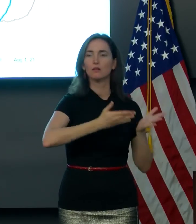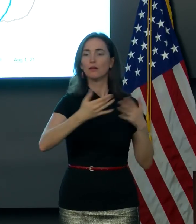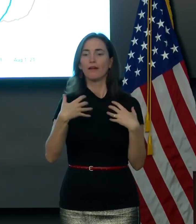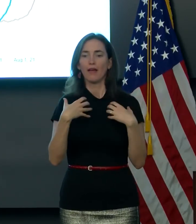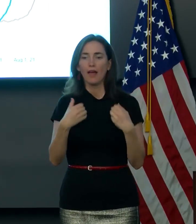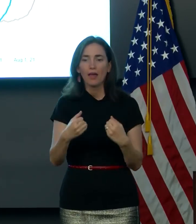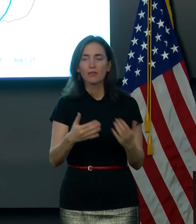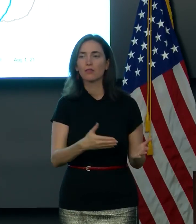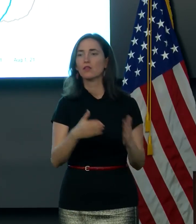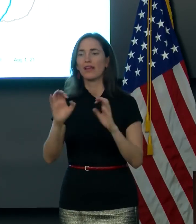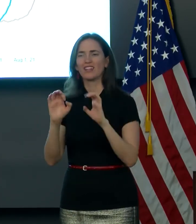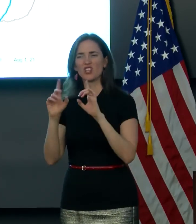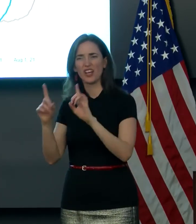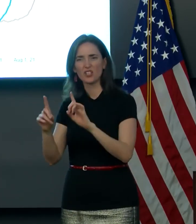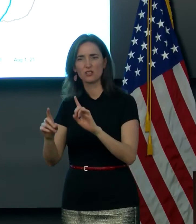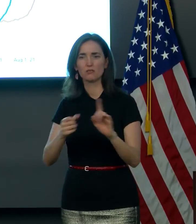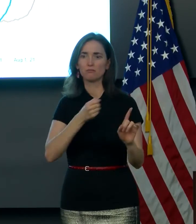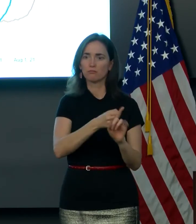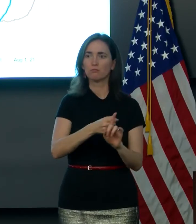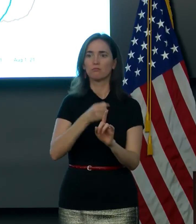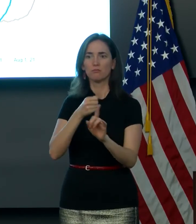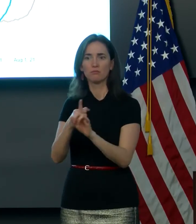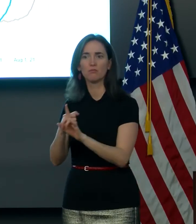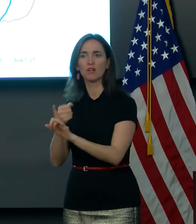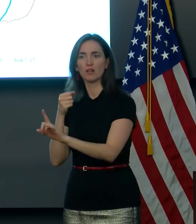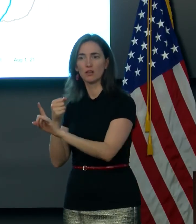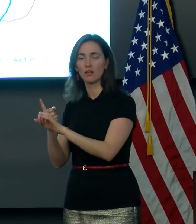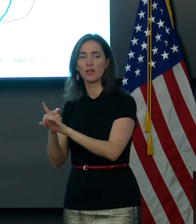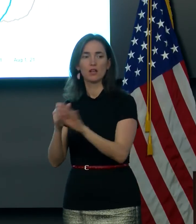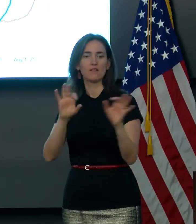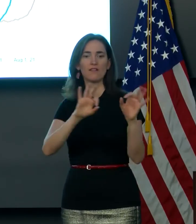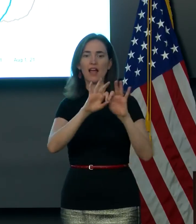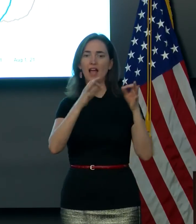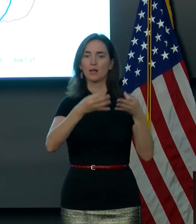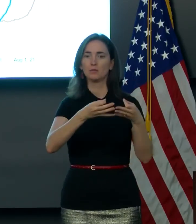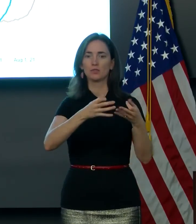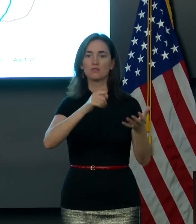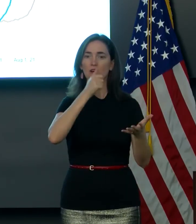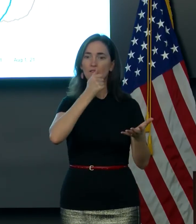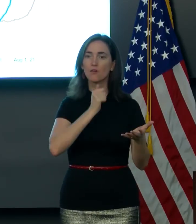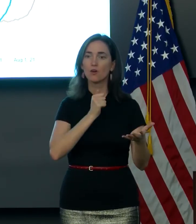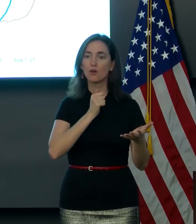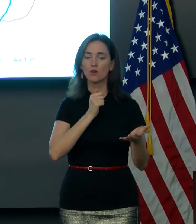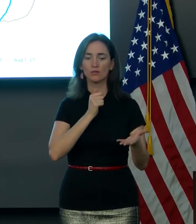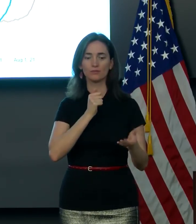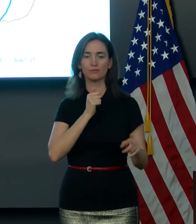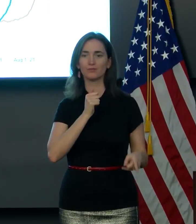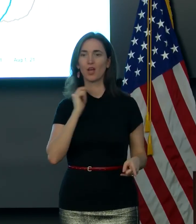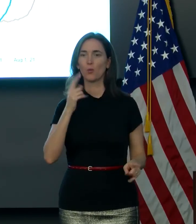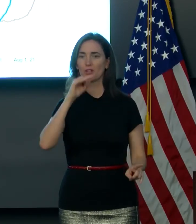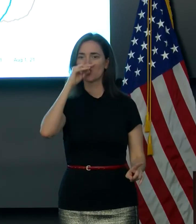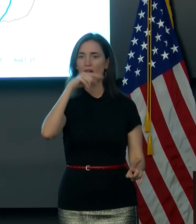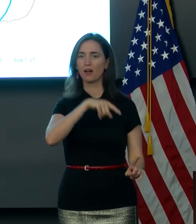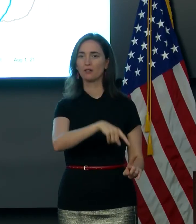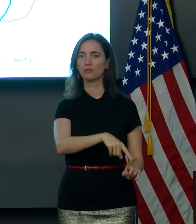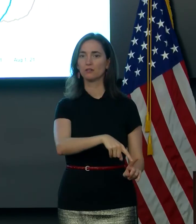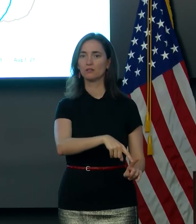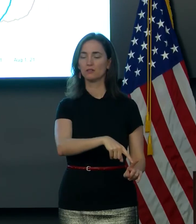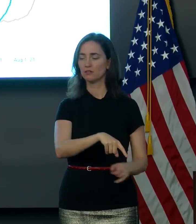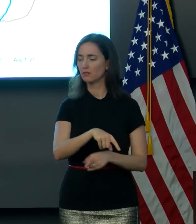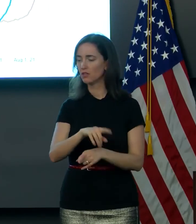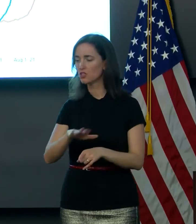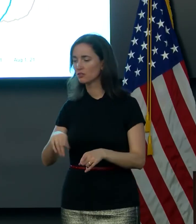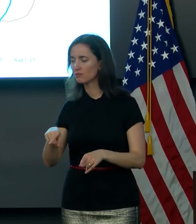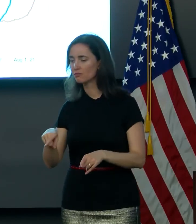education, all the different ways this pandemic has impacted families in our state, there's a child on the other side of